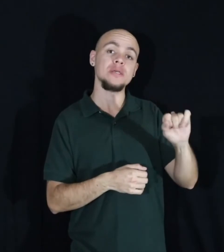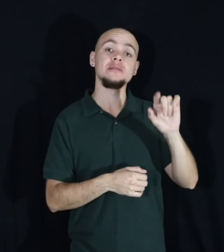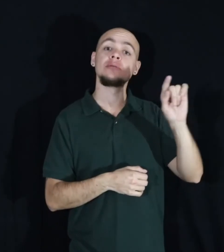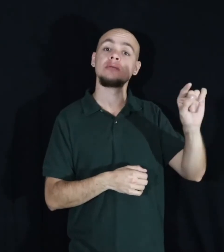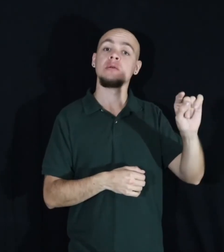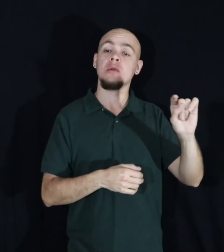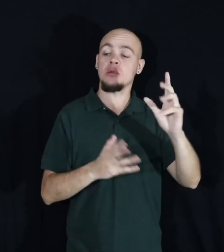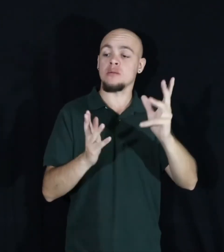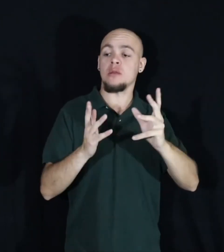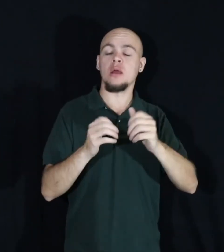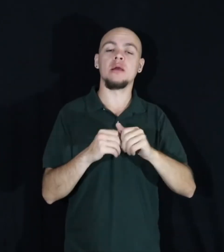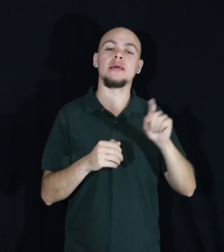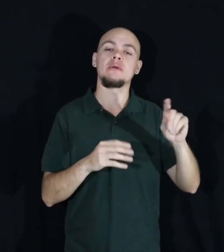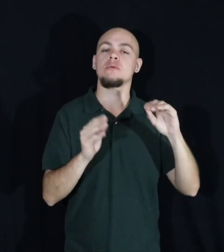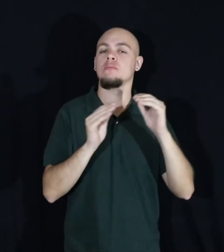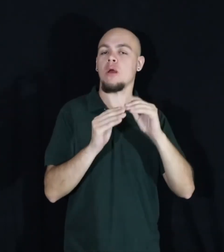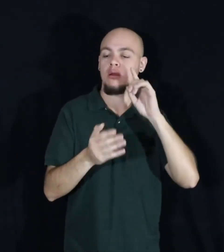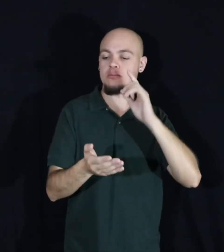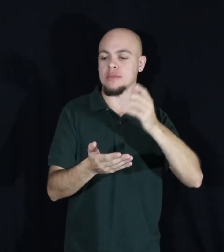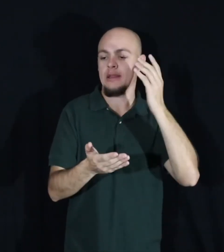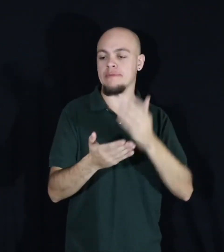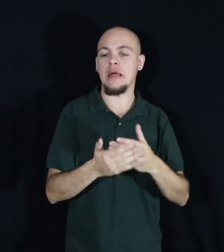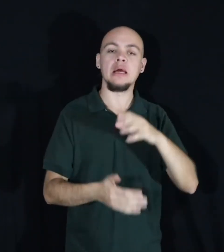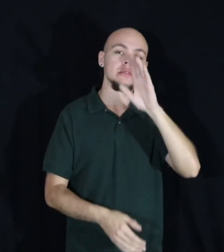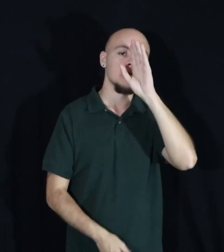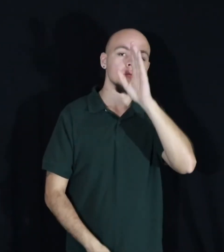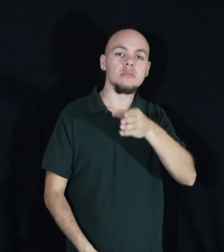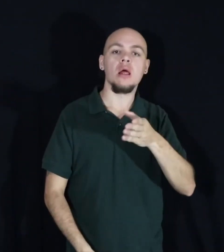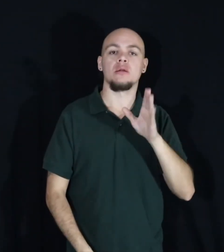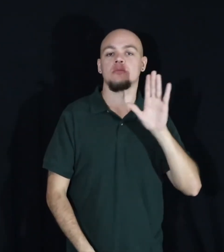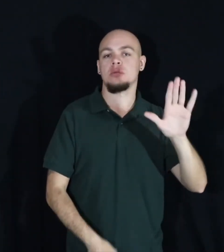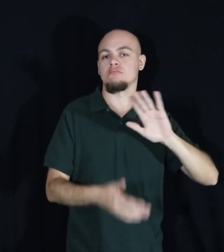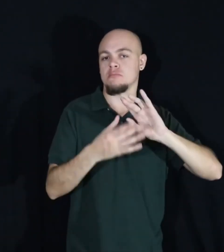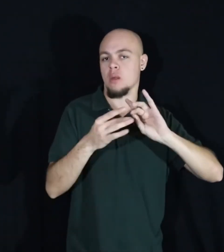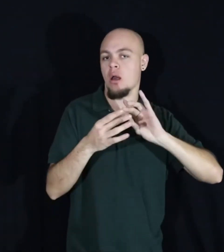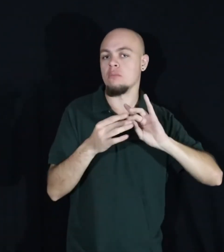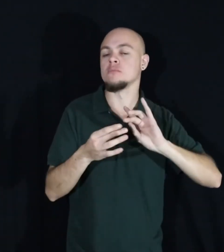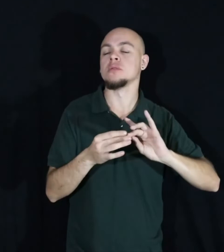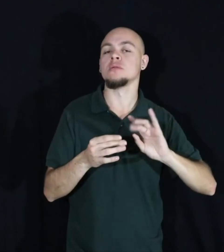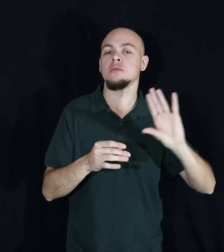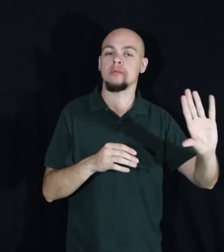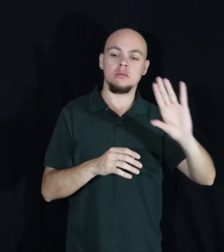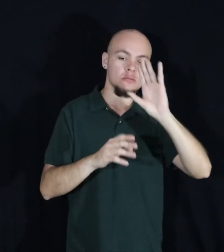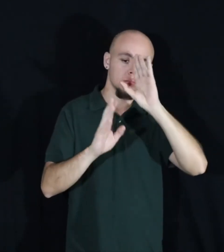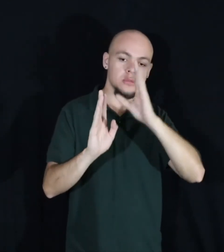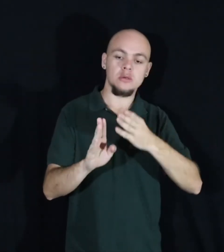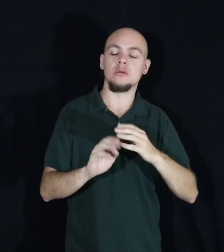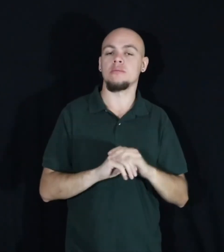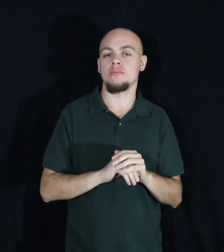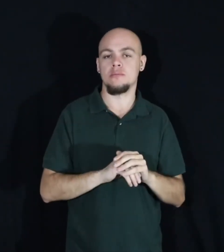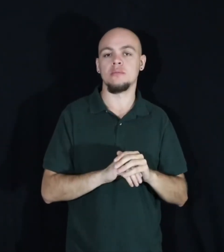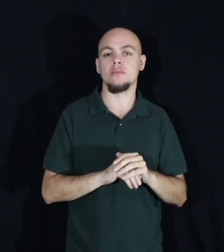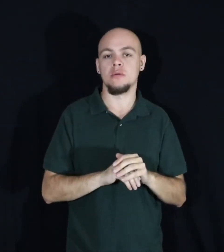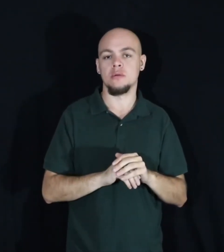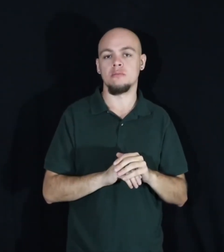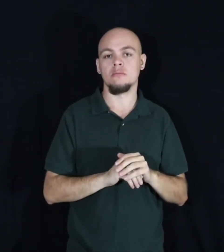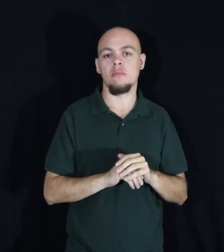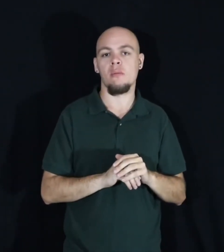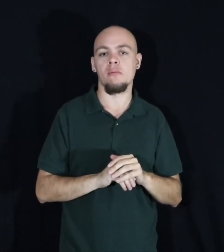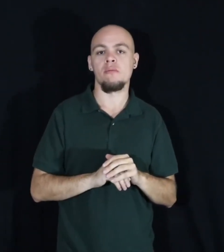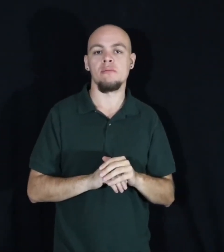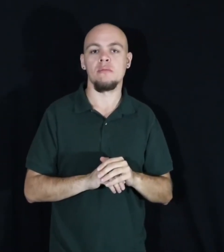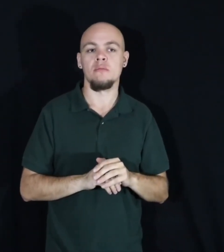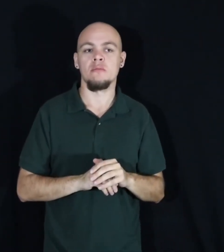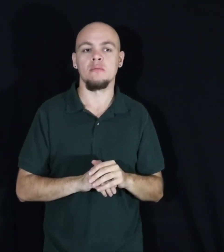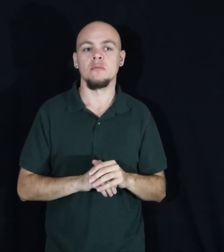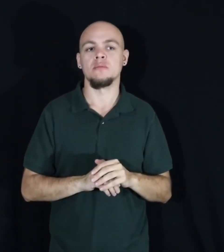He was very matter of fact, very blunt, very straightforward with what he had said. And the disbelief came from, because I had been called on